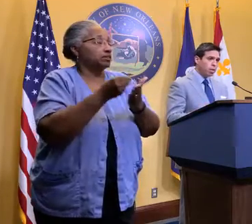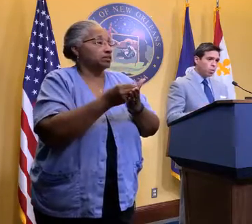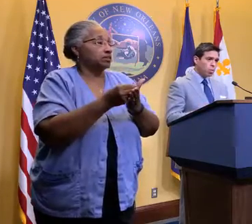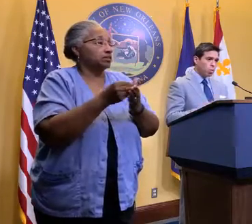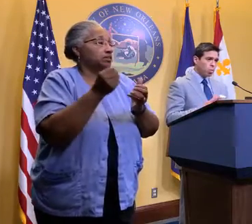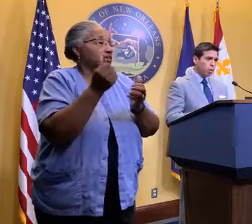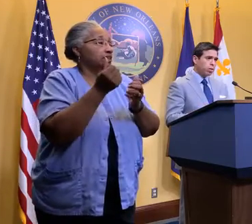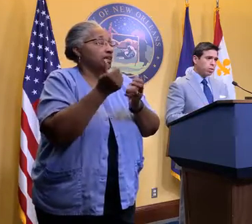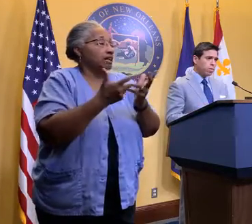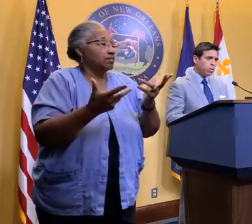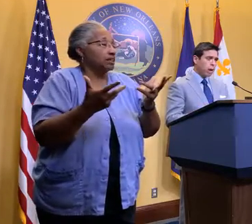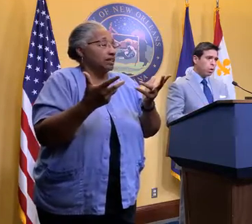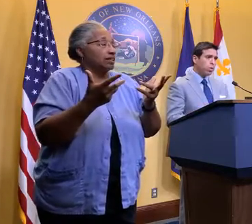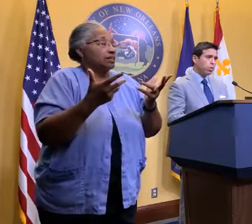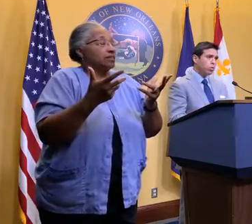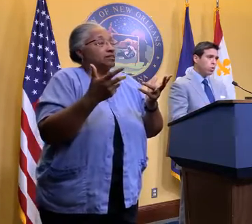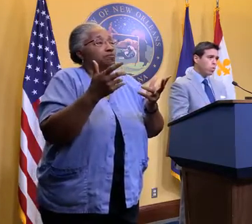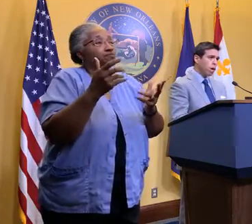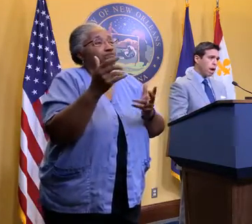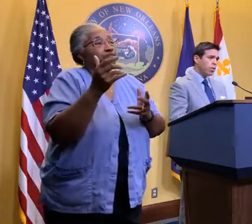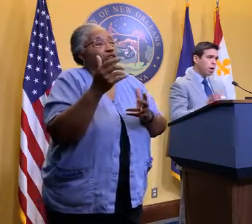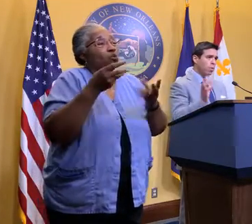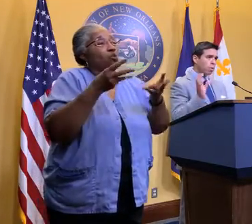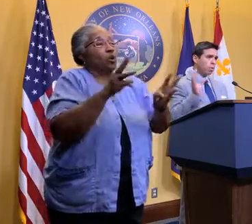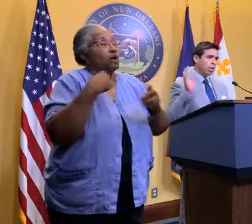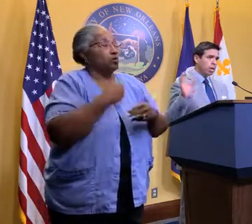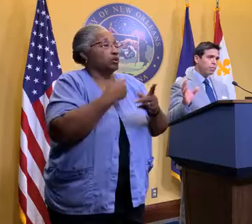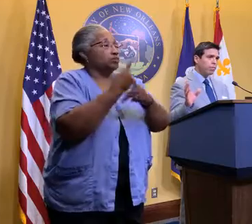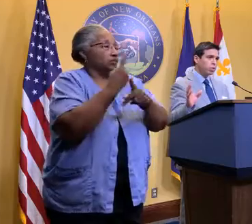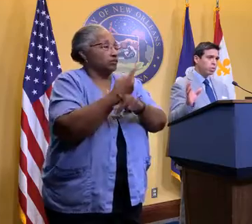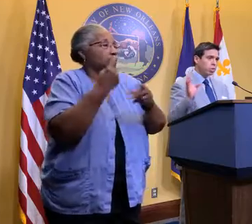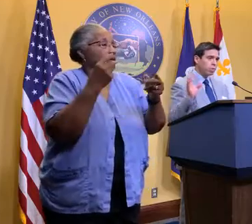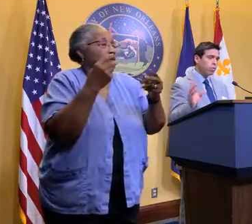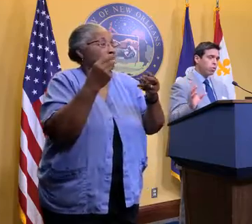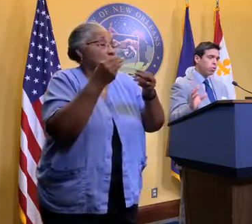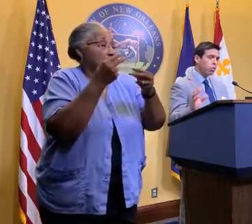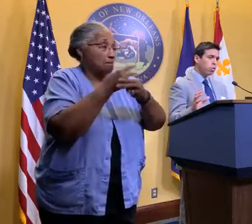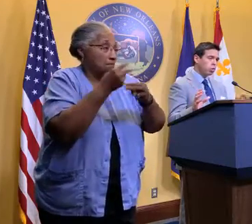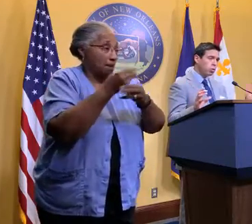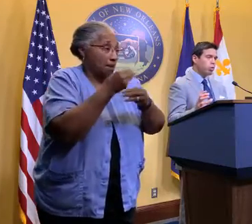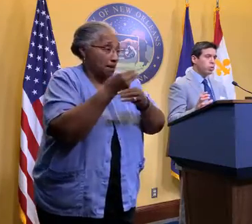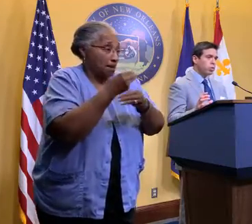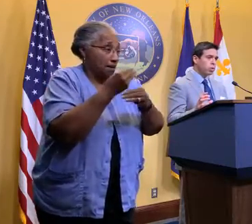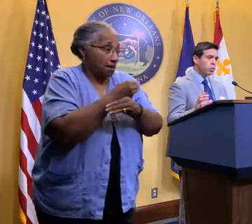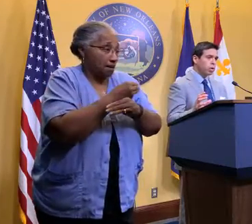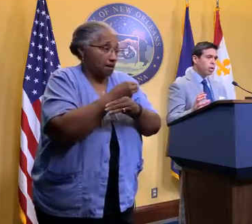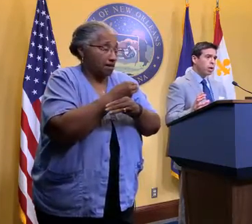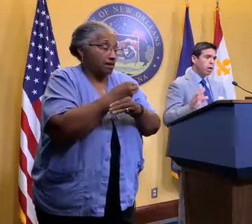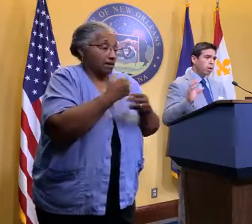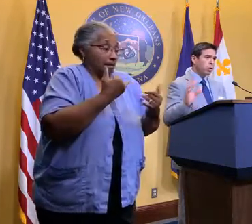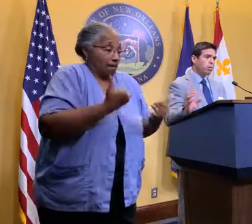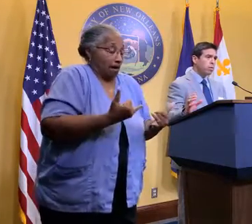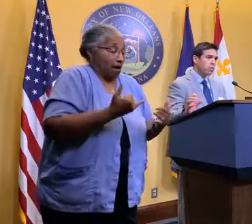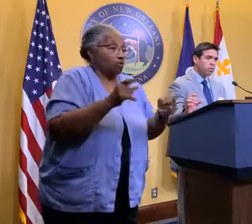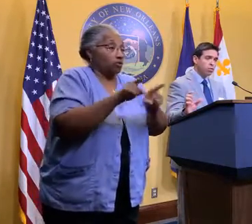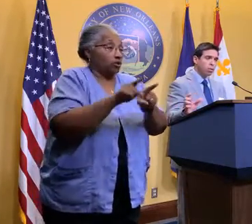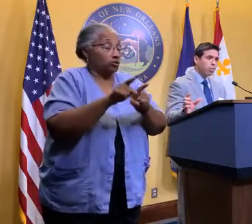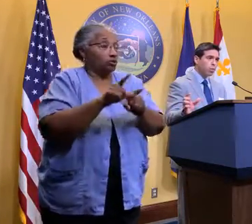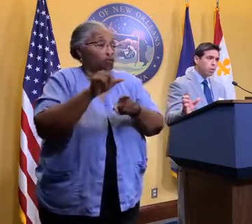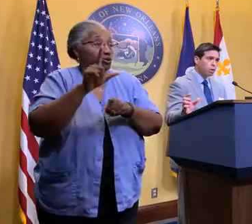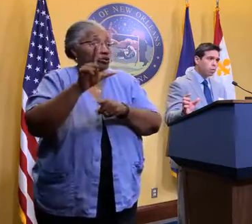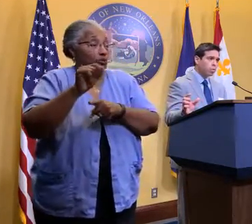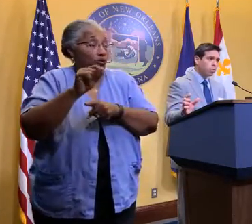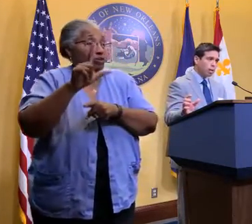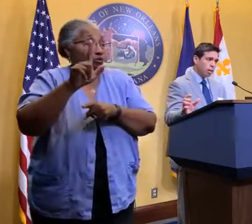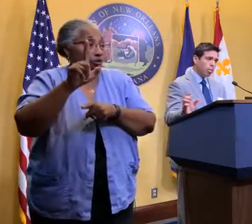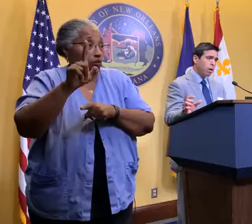is conflating relative to how we are doing our math, both at the end of 2020, the Q4, and into 2021, inclusive of the